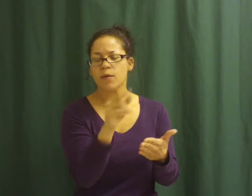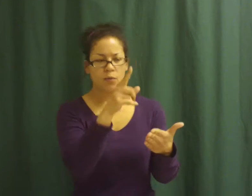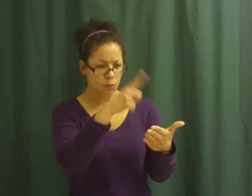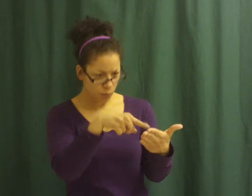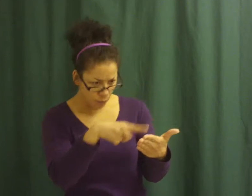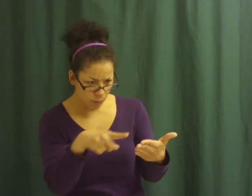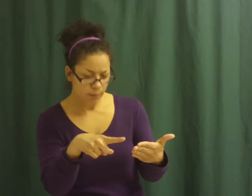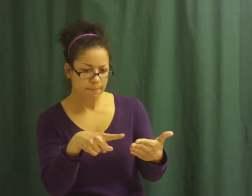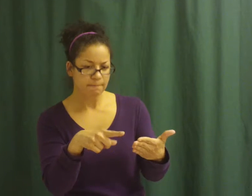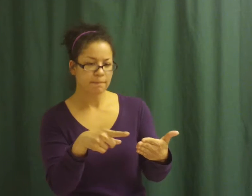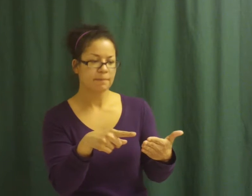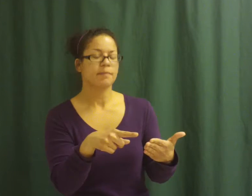contentions.